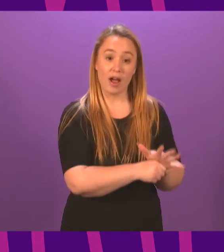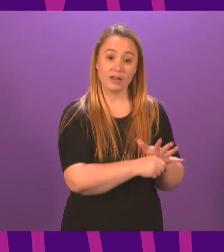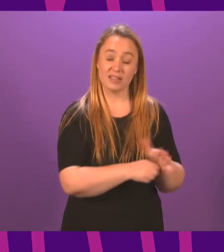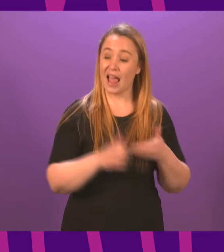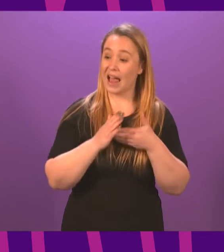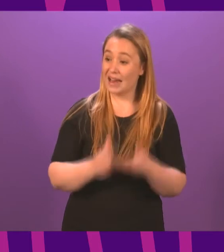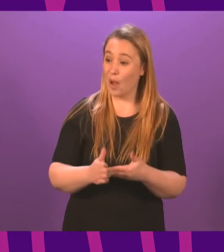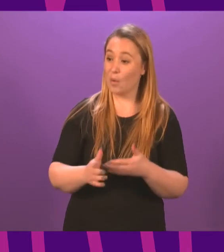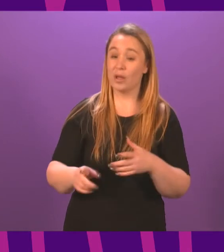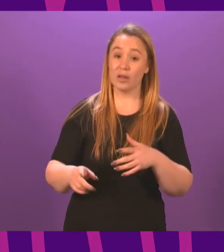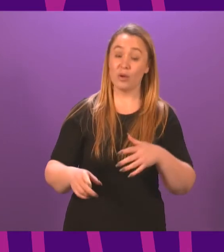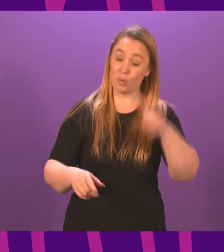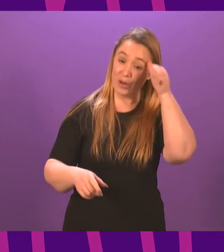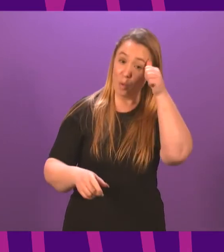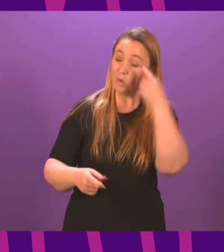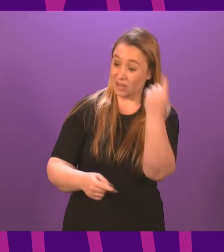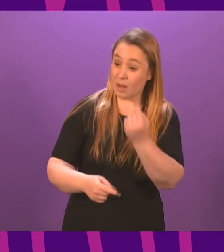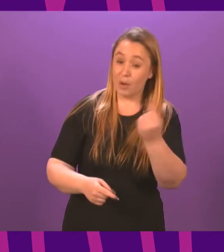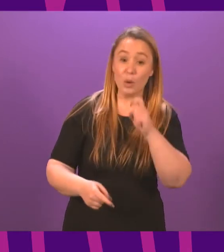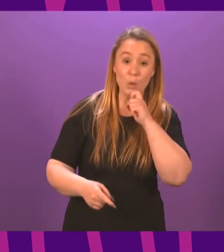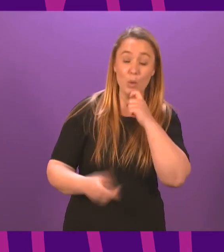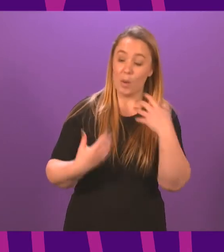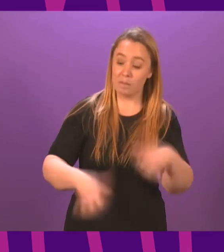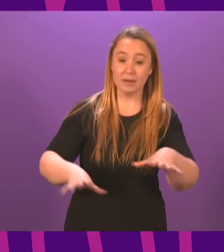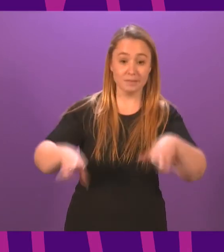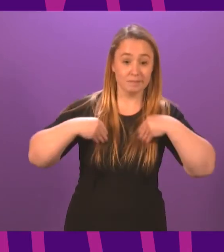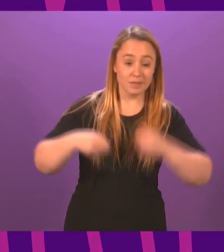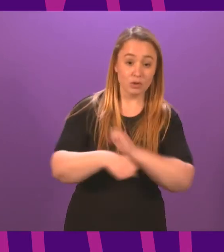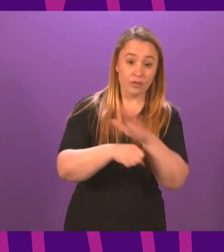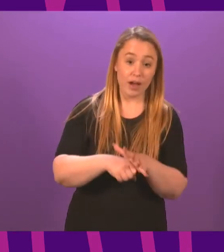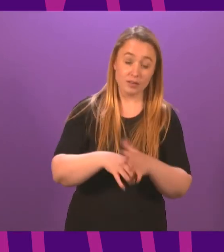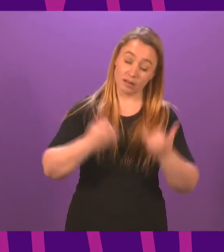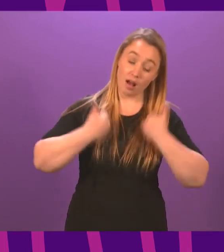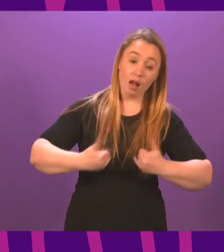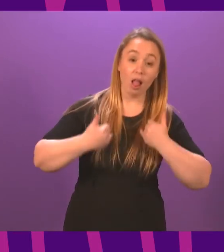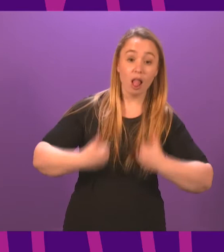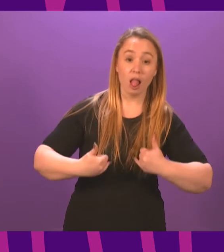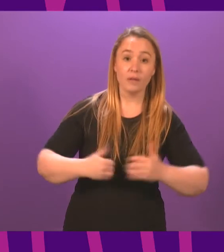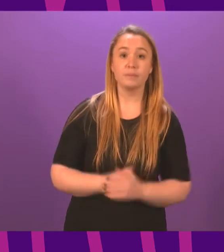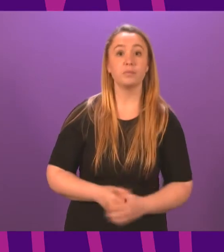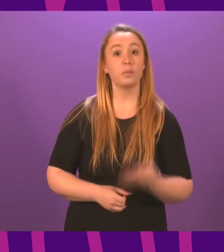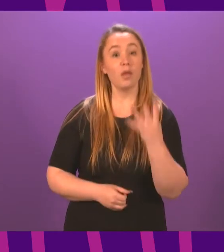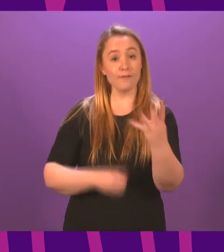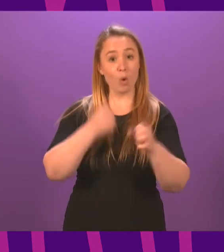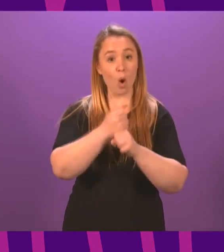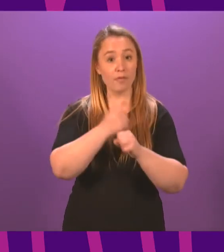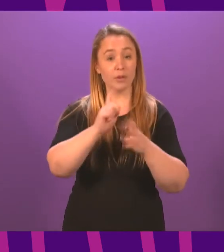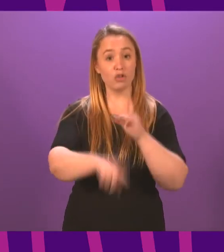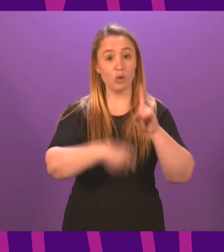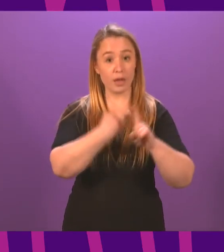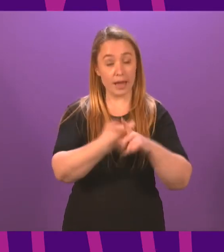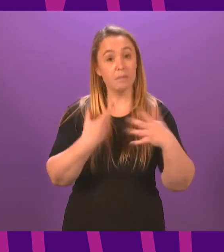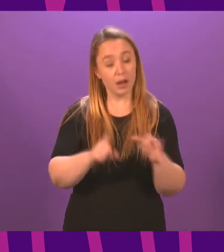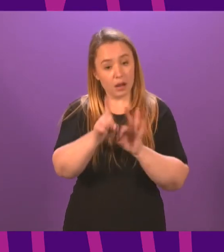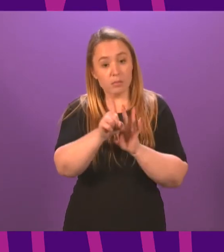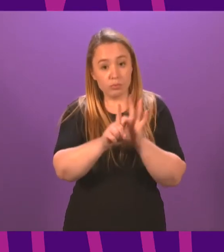who has at the very least become very ill due to COVID. Thankfully, with each day that passes, every one of the 4 governments in the UK gets better and